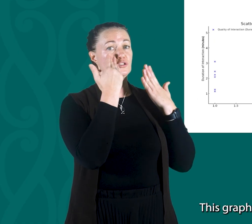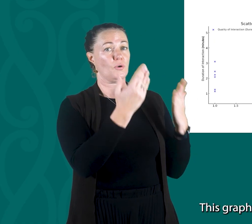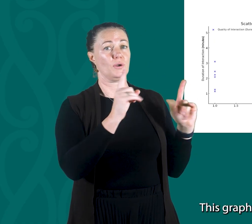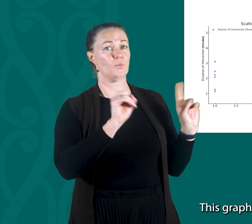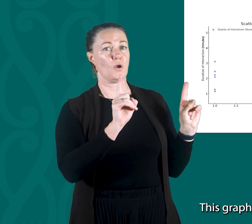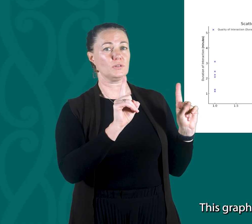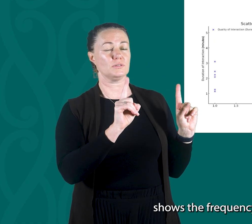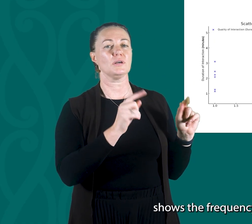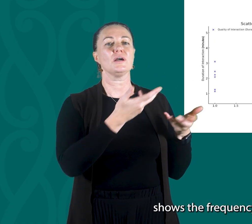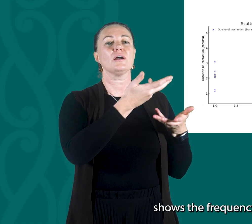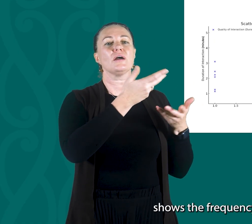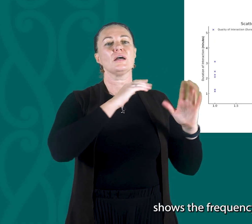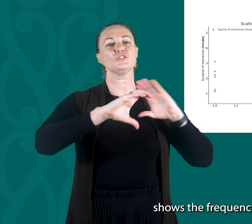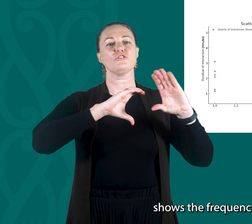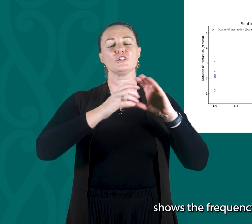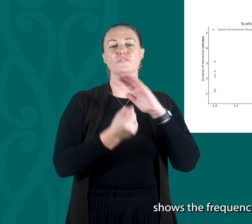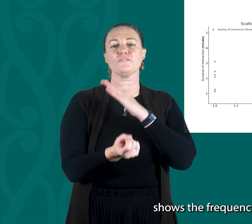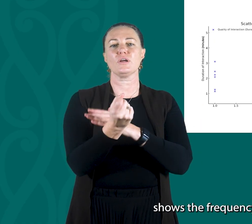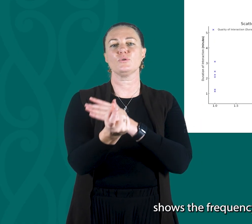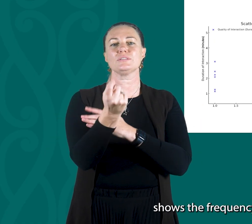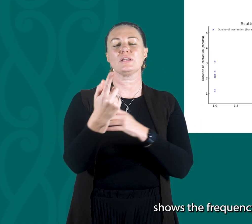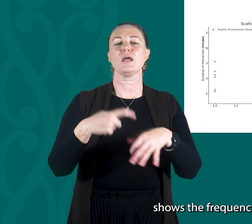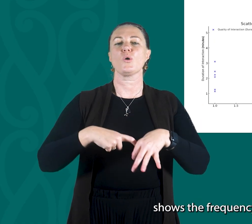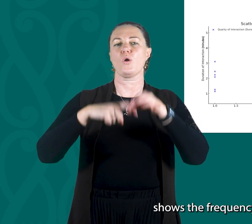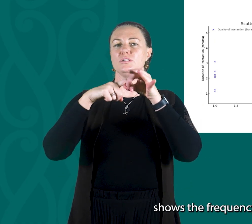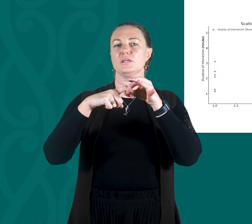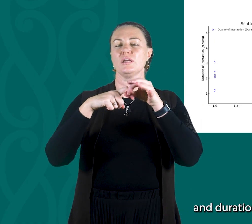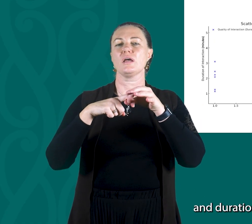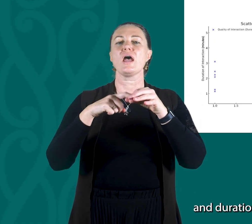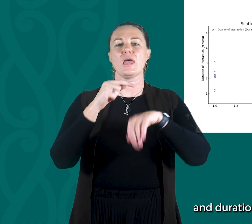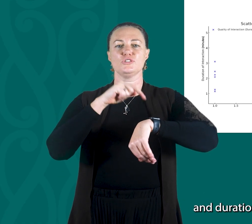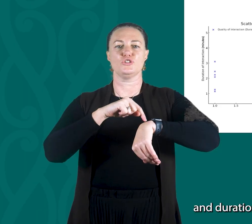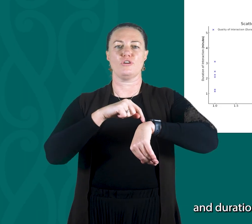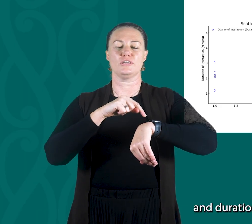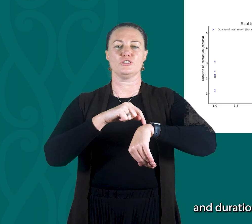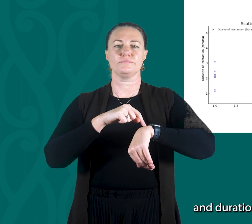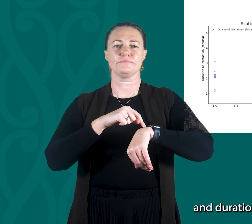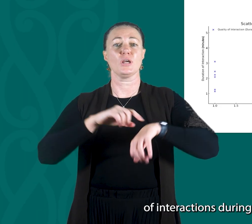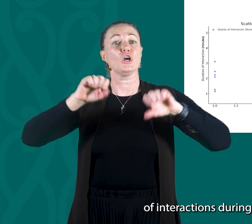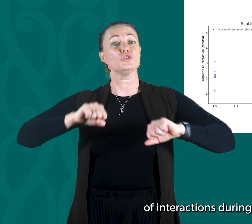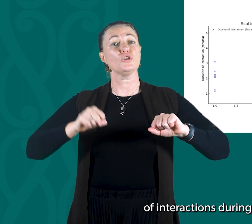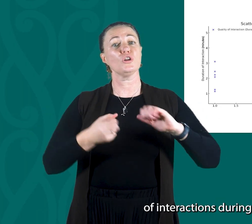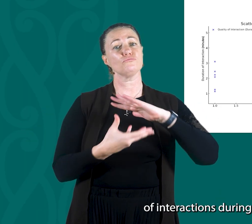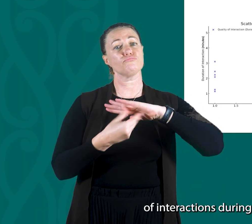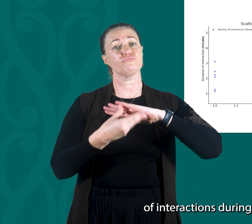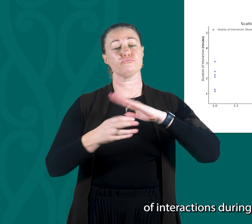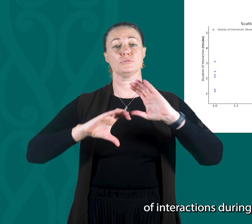This graph shows the frequency, quality, and duration of interactions